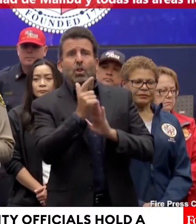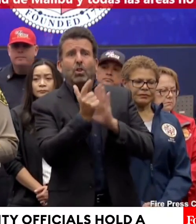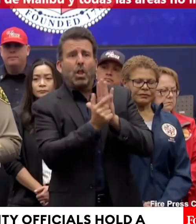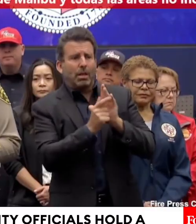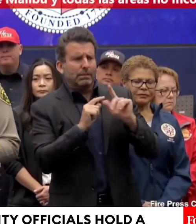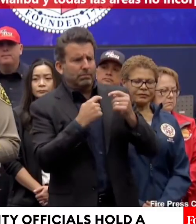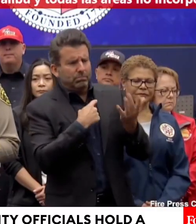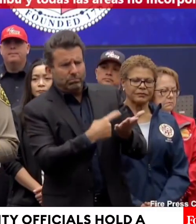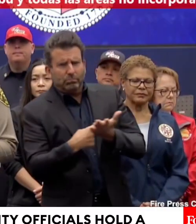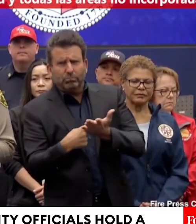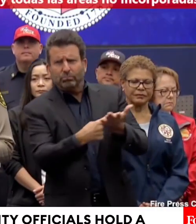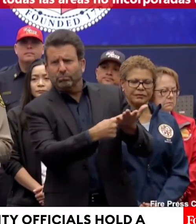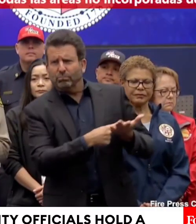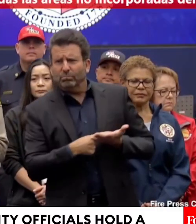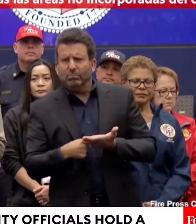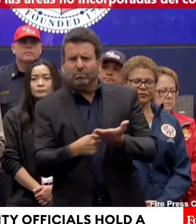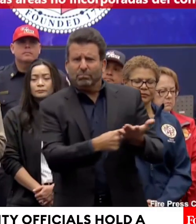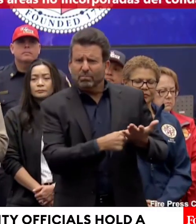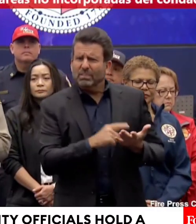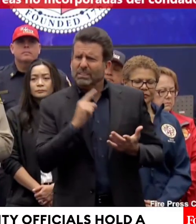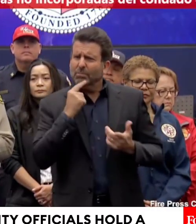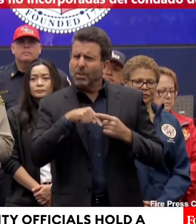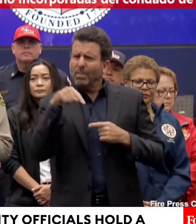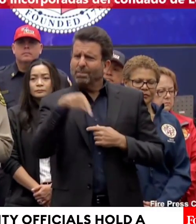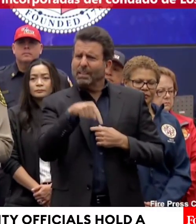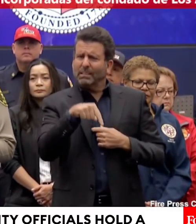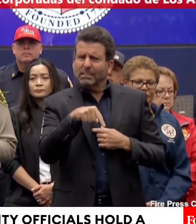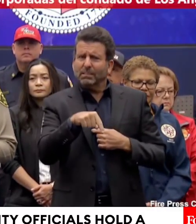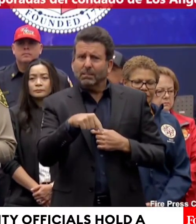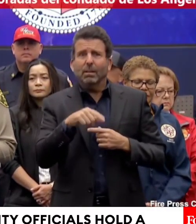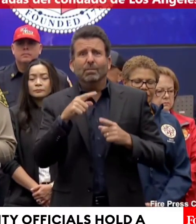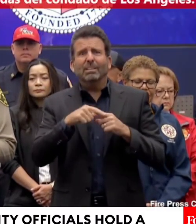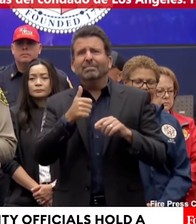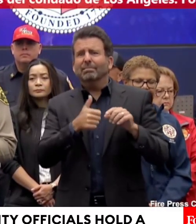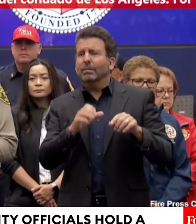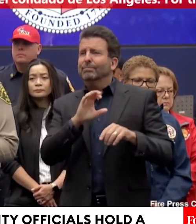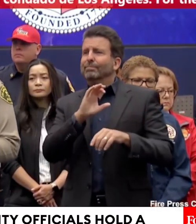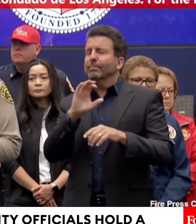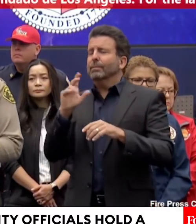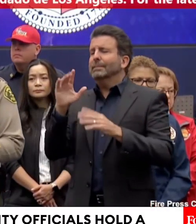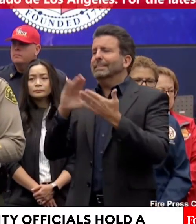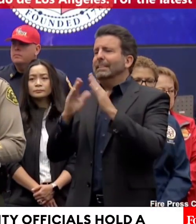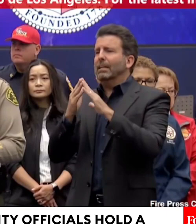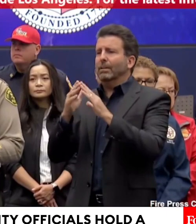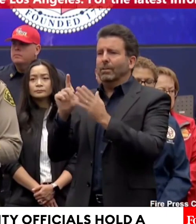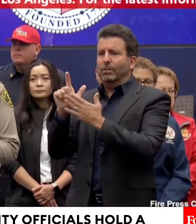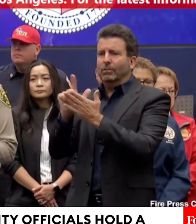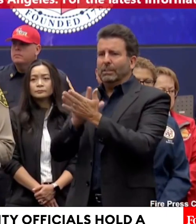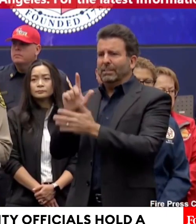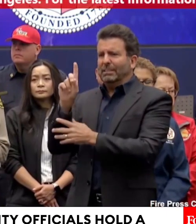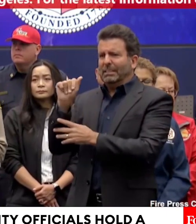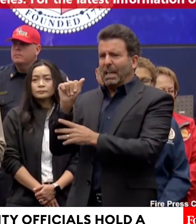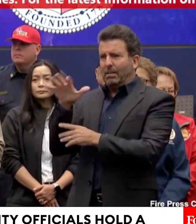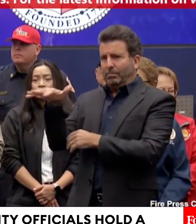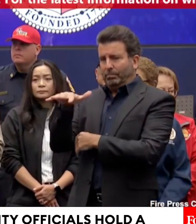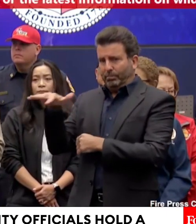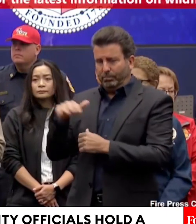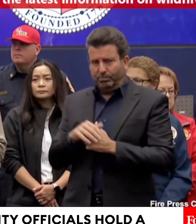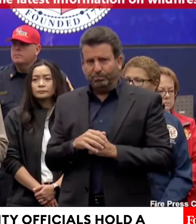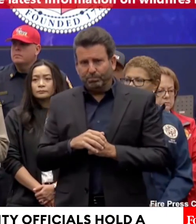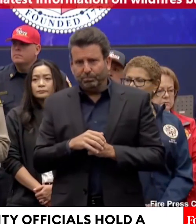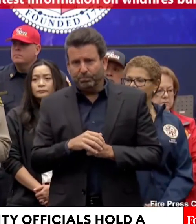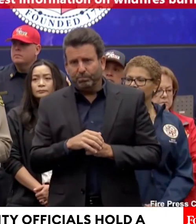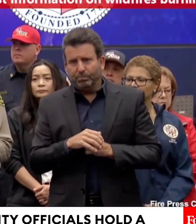District Attorney Nathan Hochman. I also received a call a day ago from Martin Estrada, the U.S.